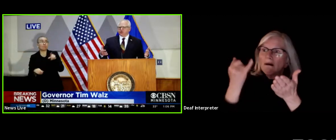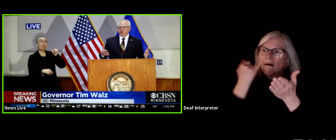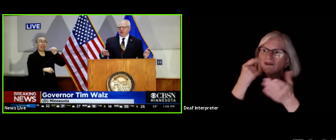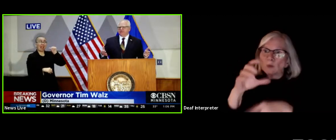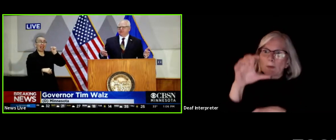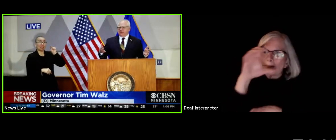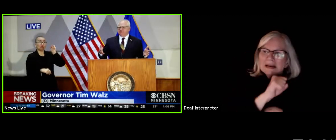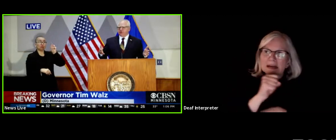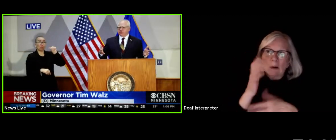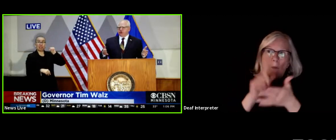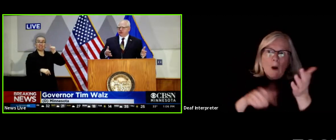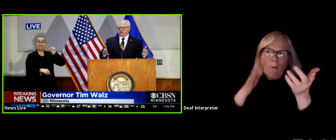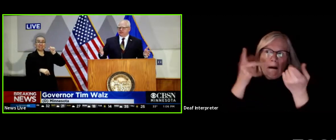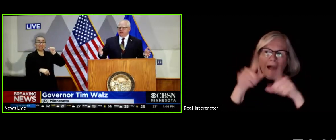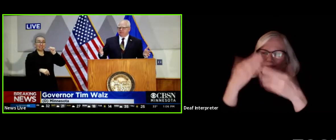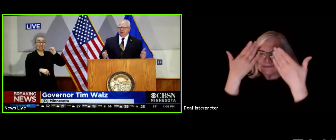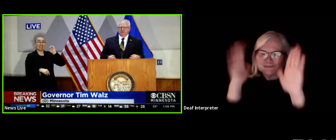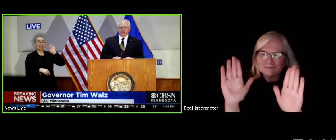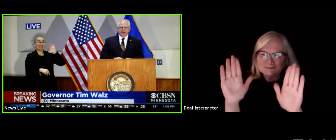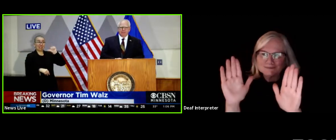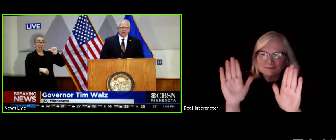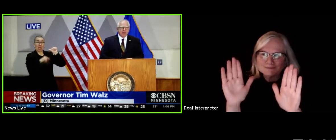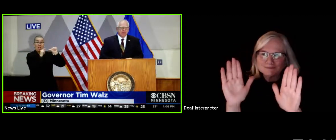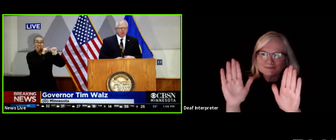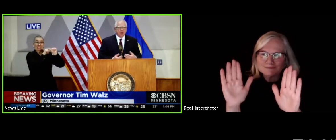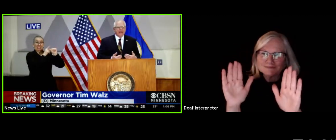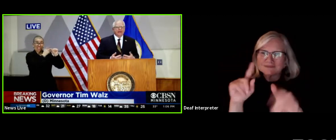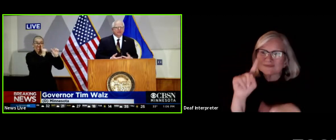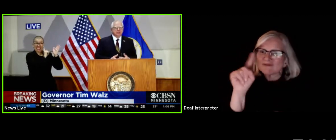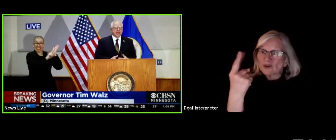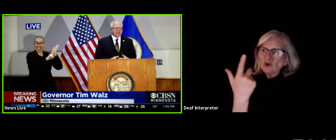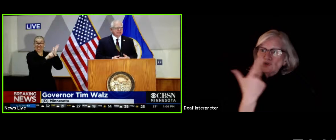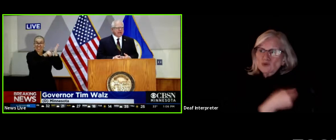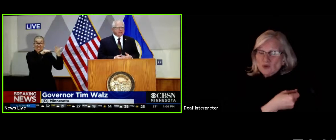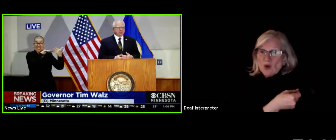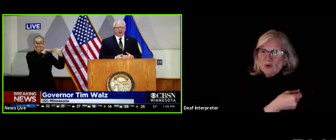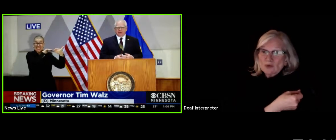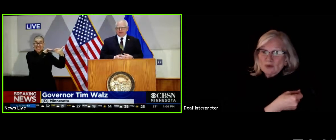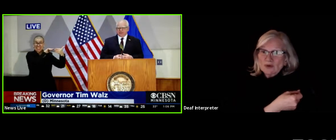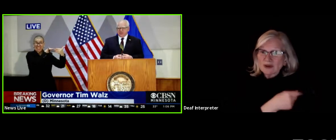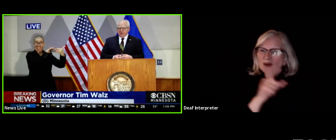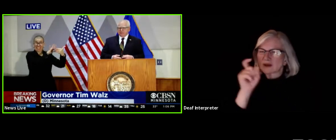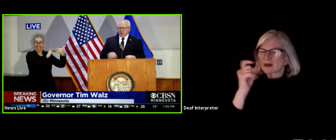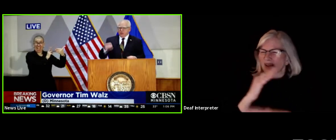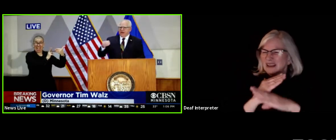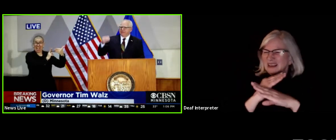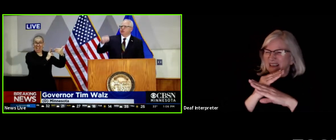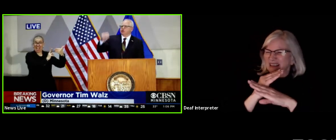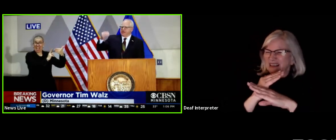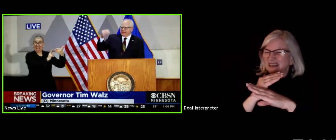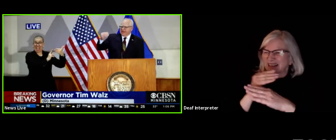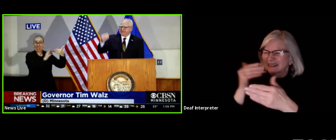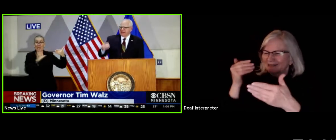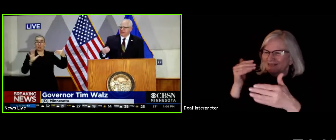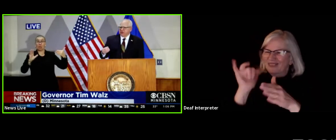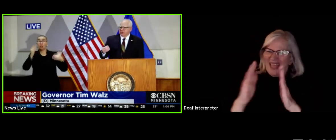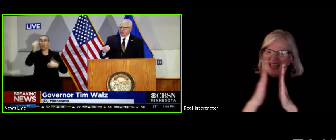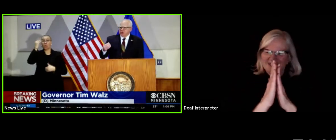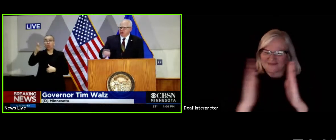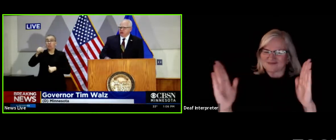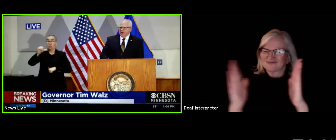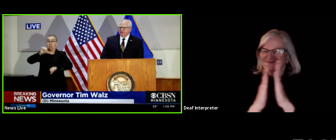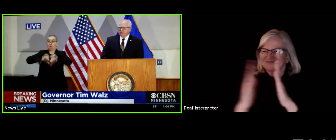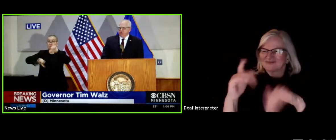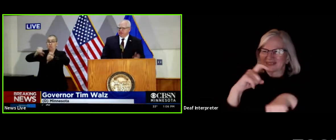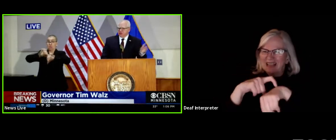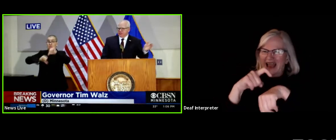to a certain degree after that first dose an extended period of time. But the way I understand the science behind this, whenever you get that second dose,